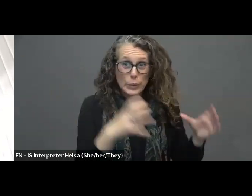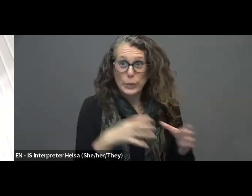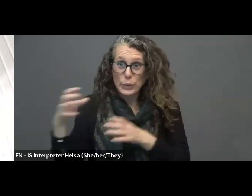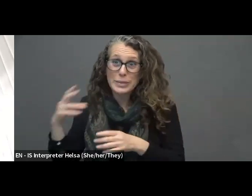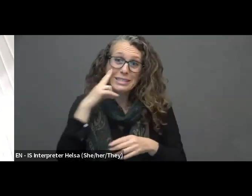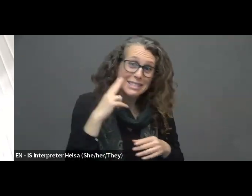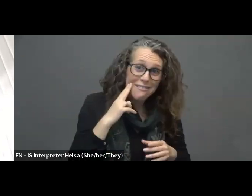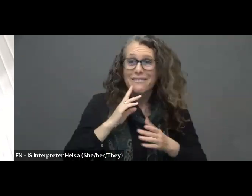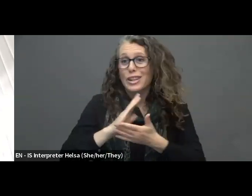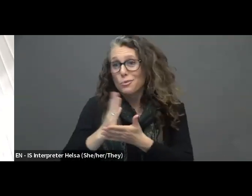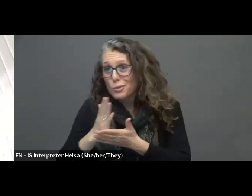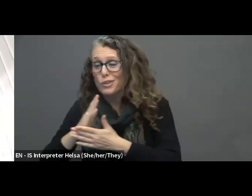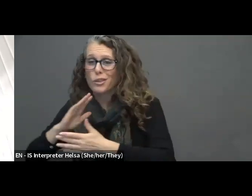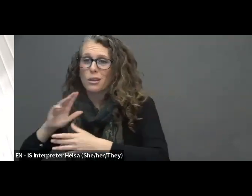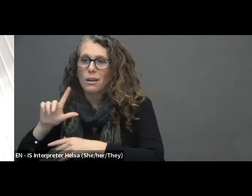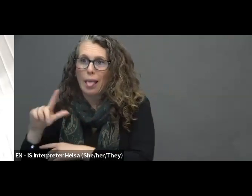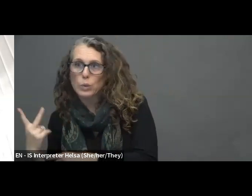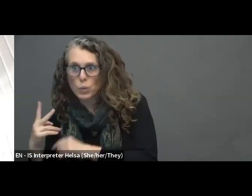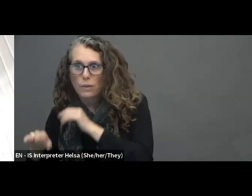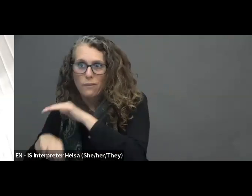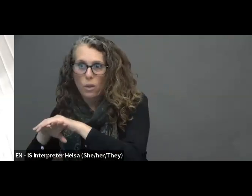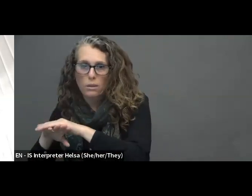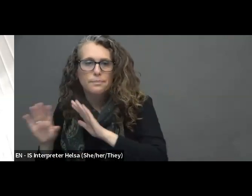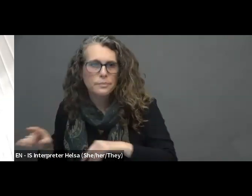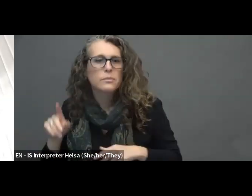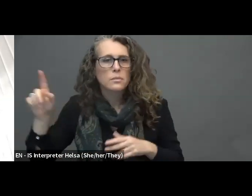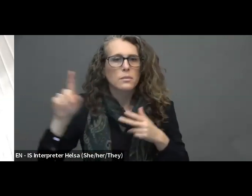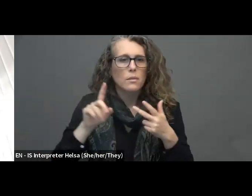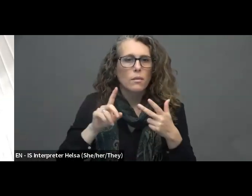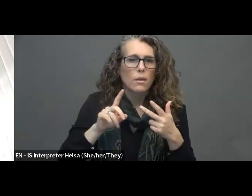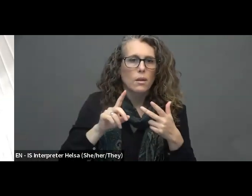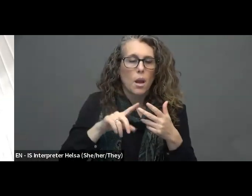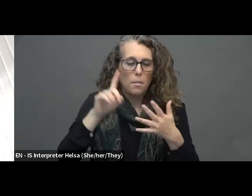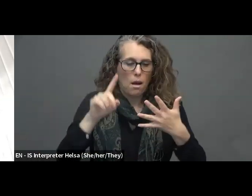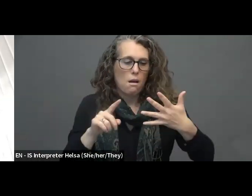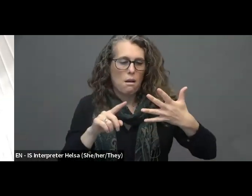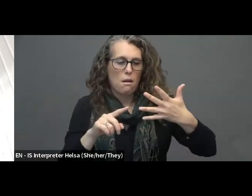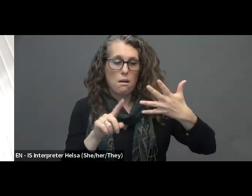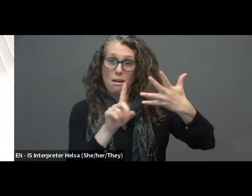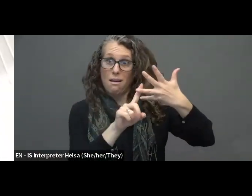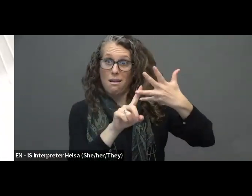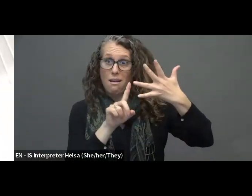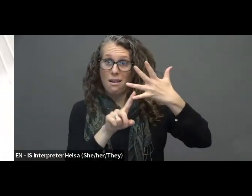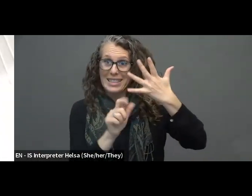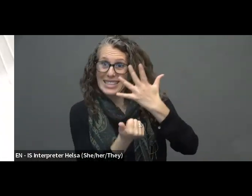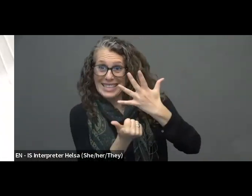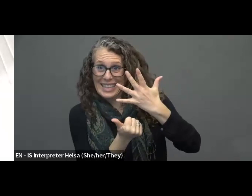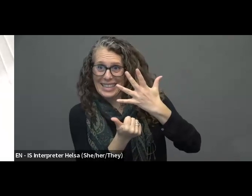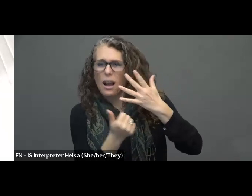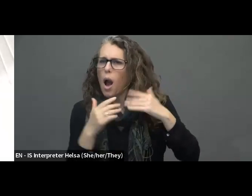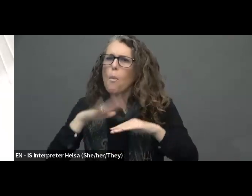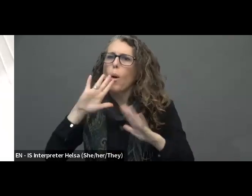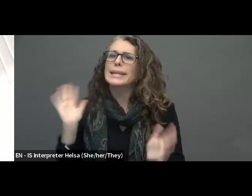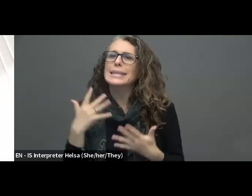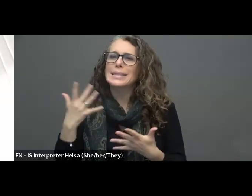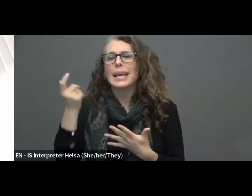criteria, especially criterion 6, was quite a bit easier to score highly.